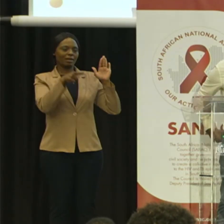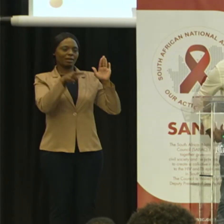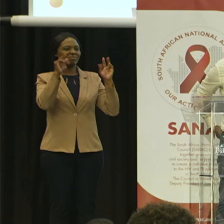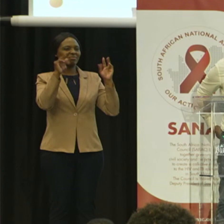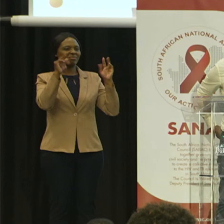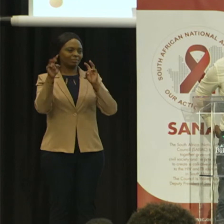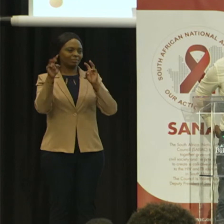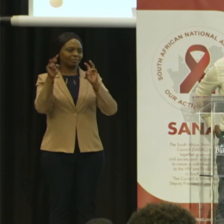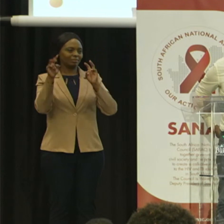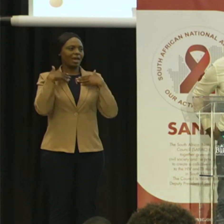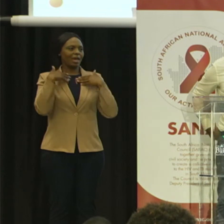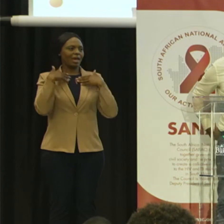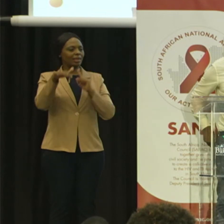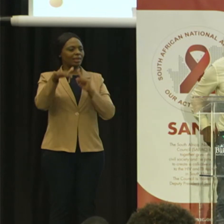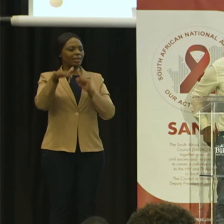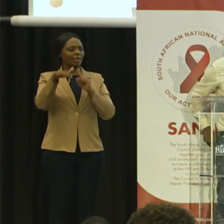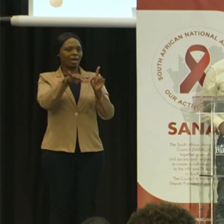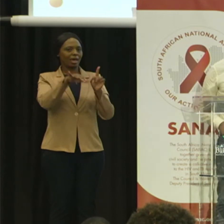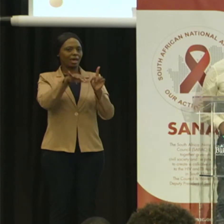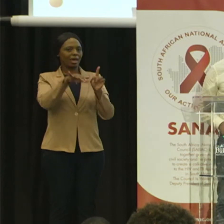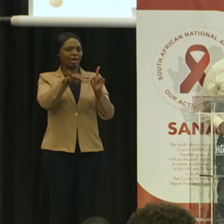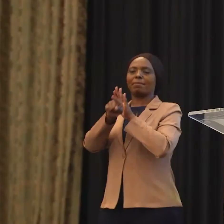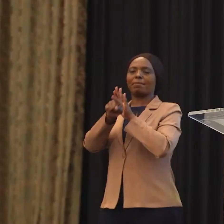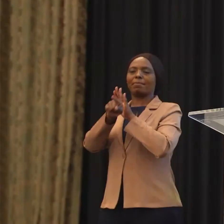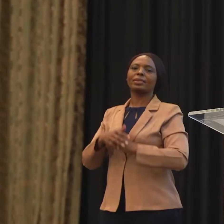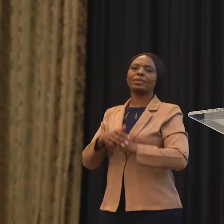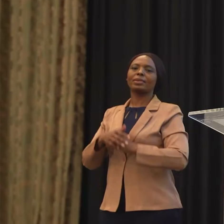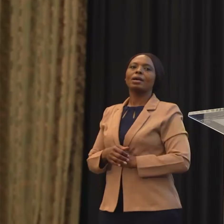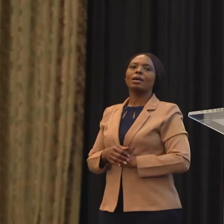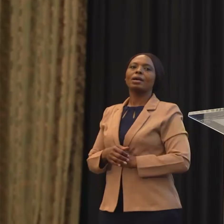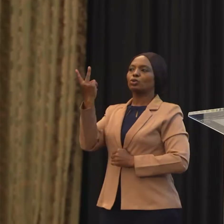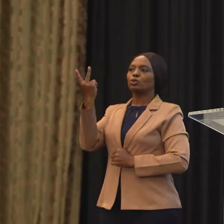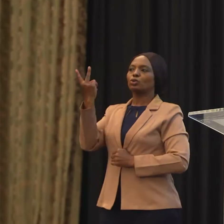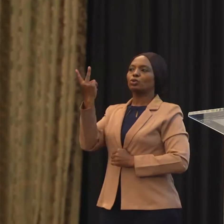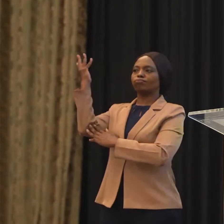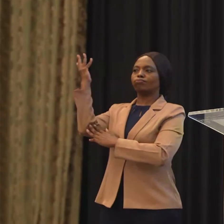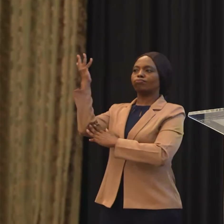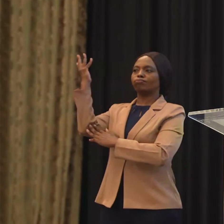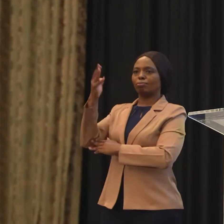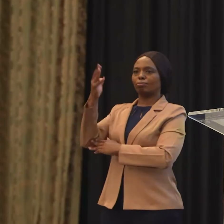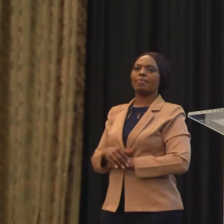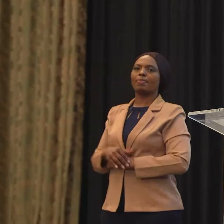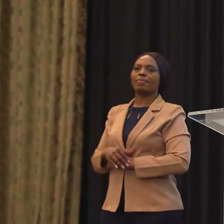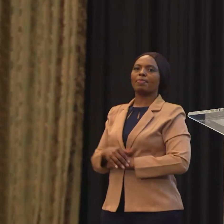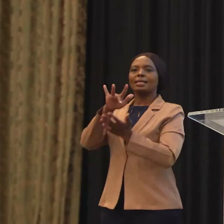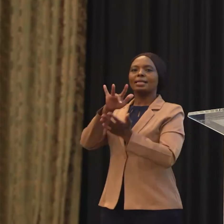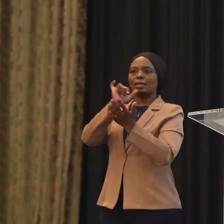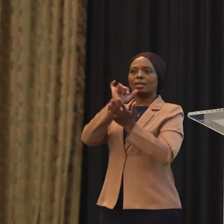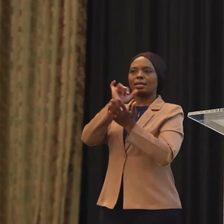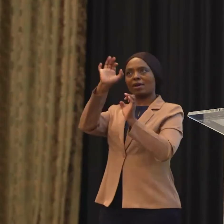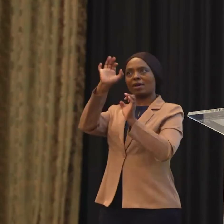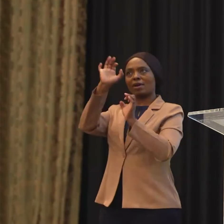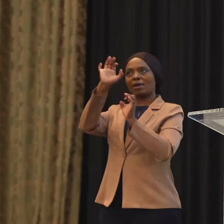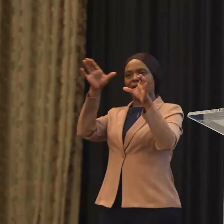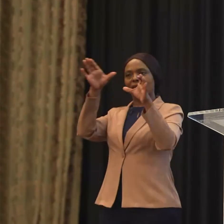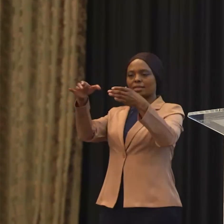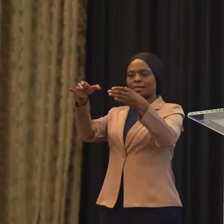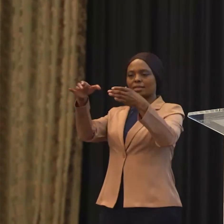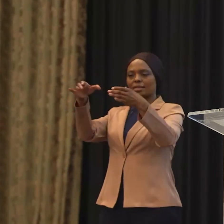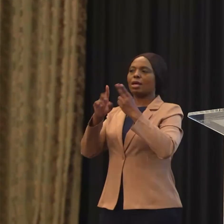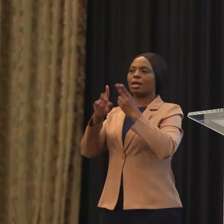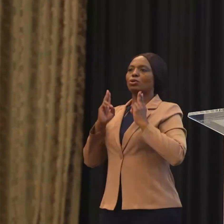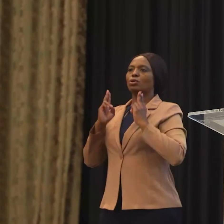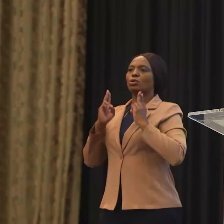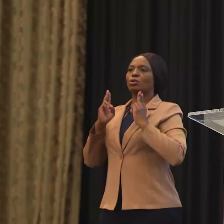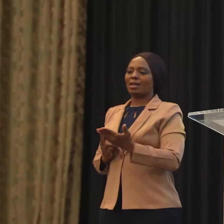setting, and we had two speakers, one from talking about centers of excellence, and then we also had Human Rights Commission.